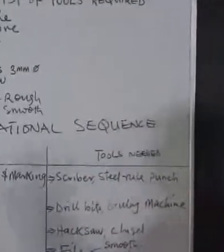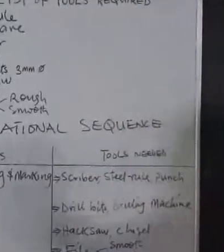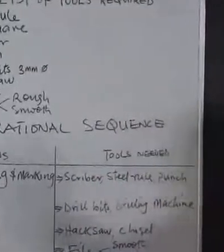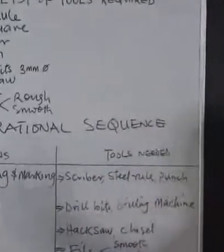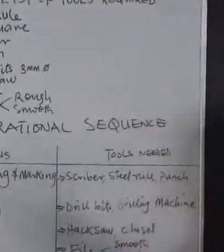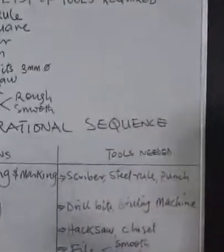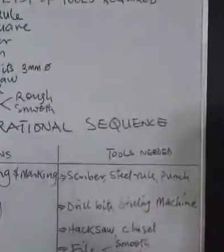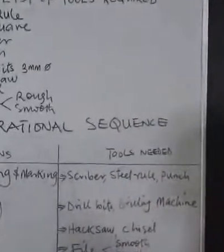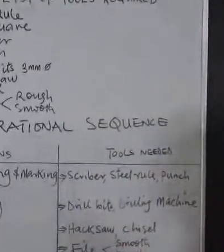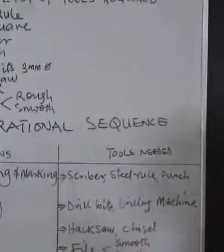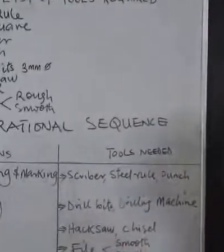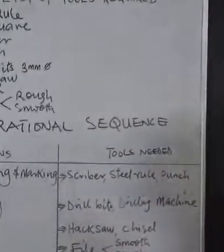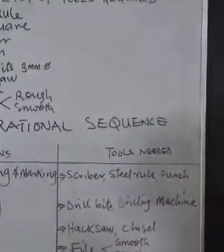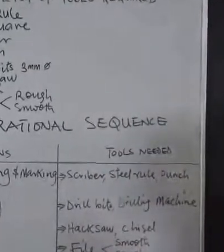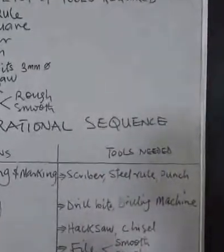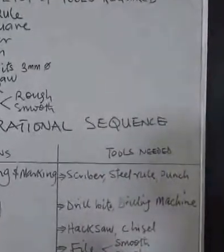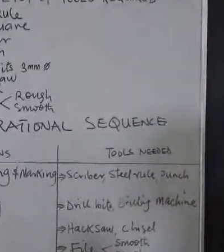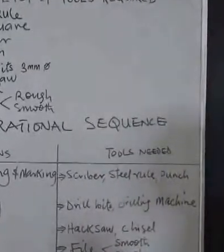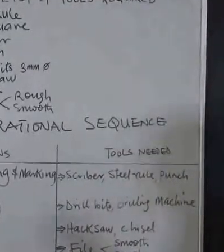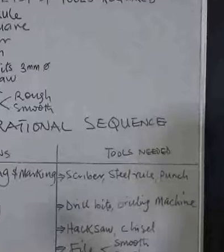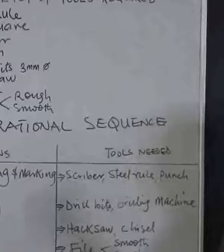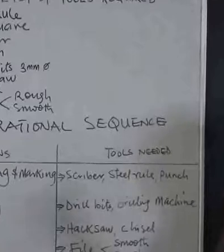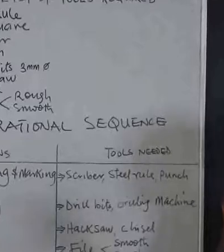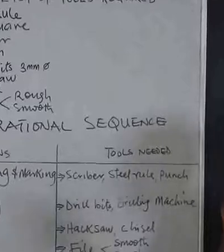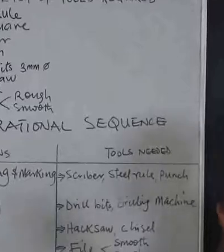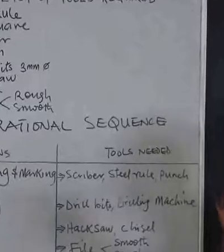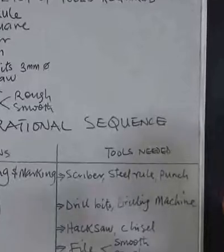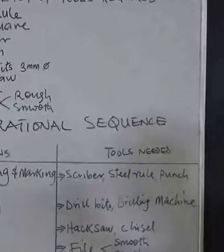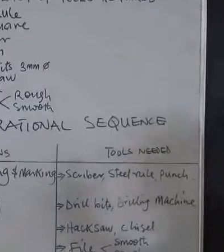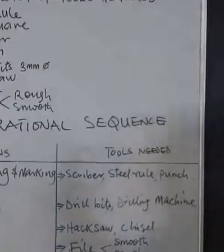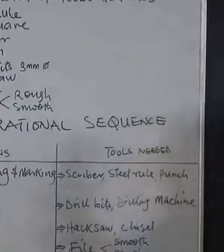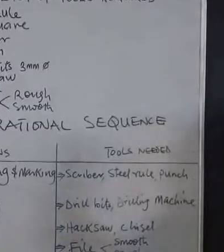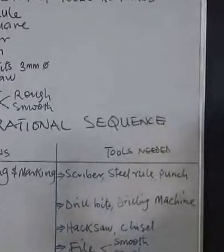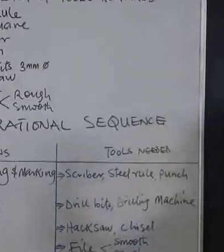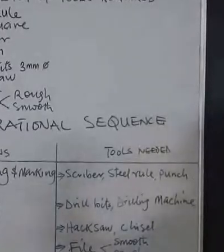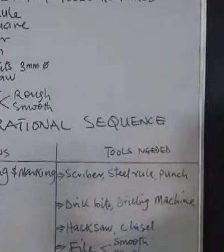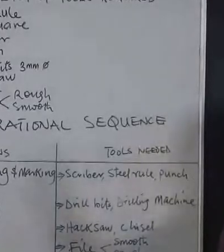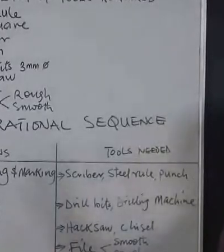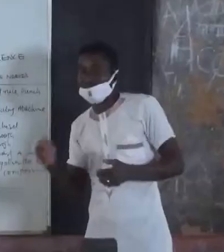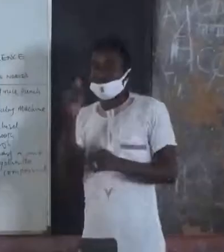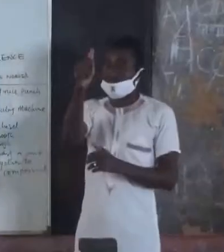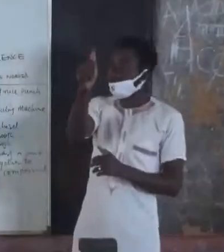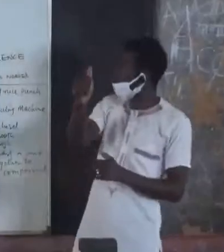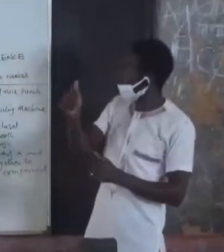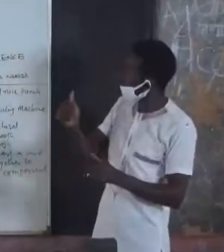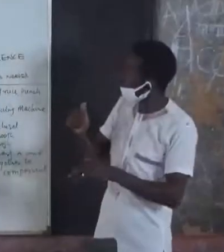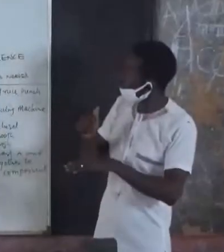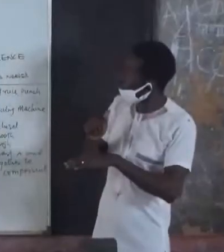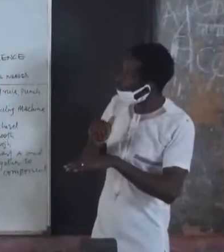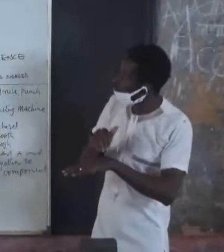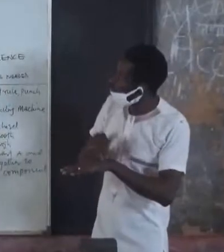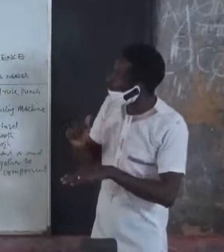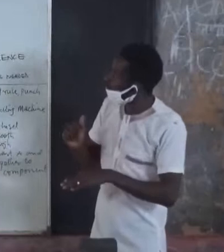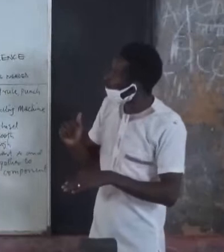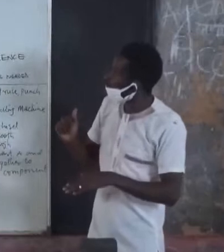flat mild steel, 75 by 75 by 3 mm thick. That is the size of the material